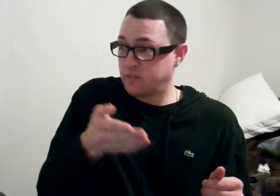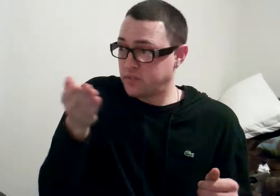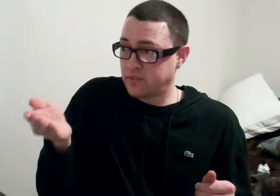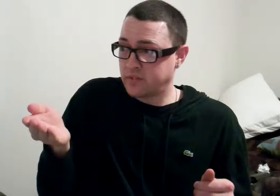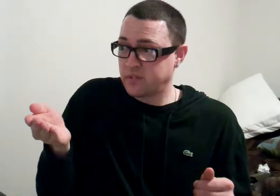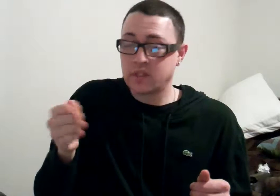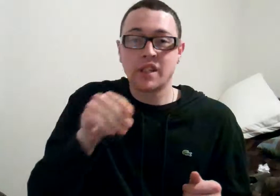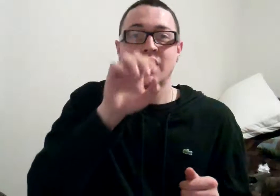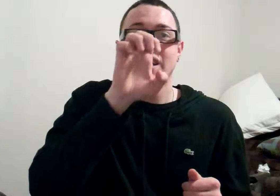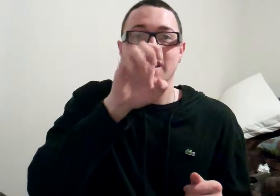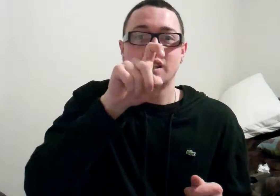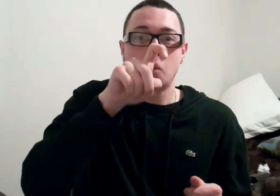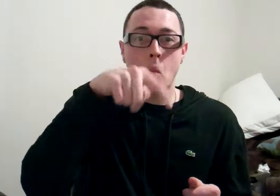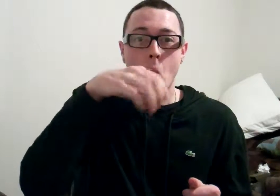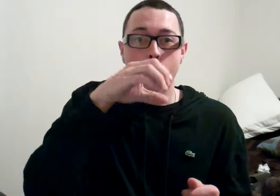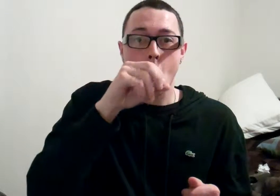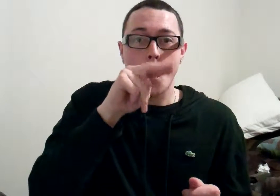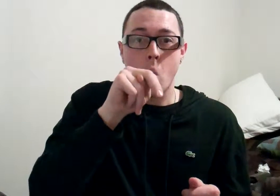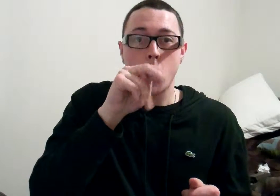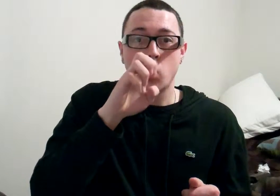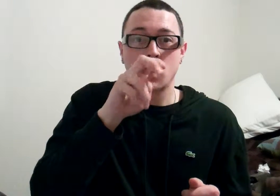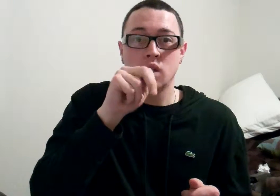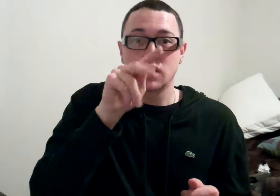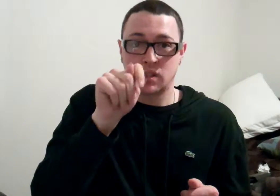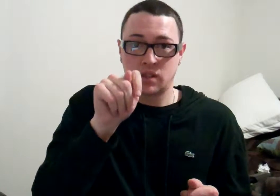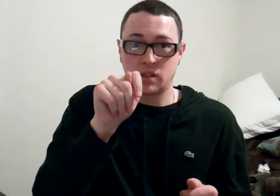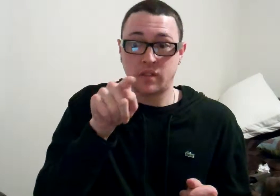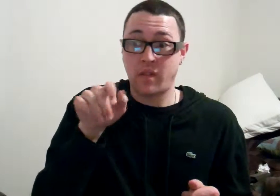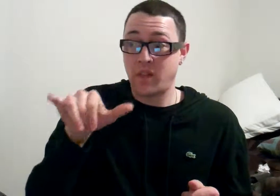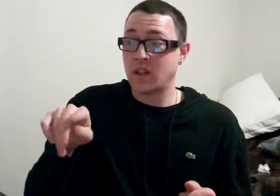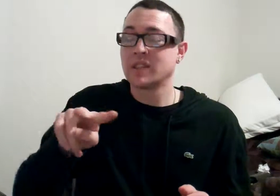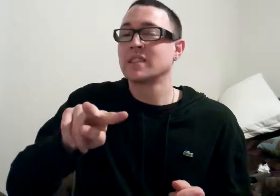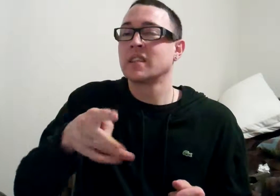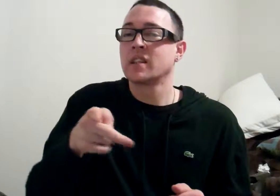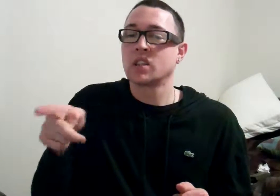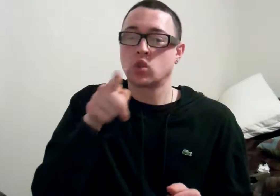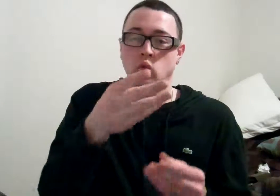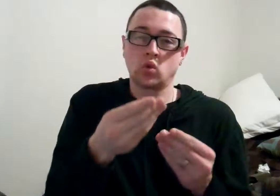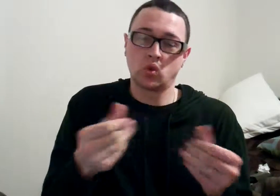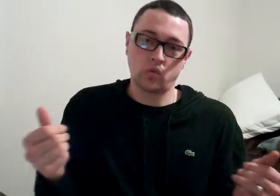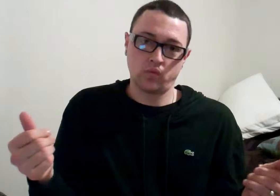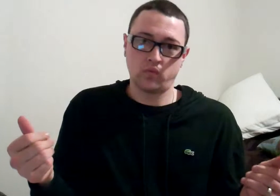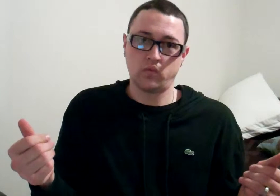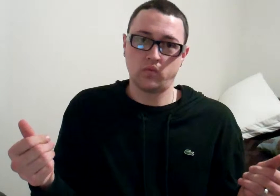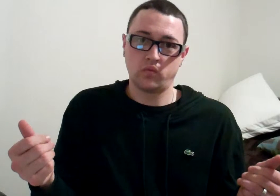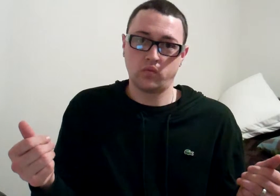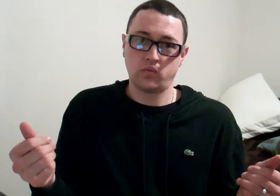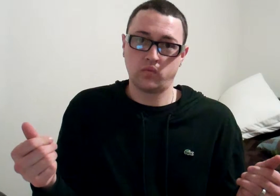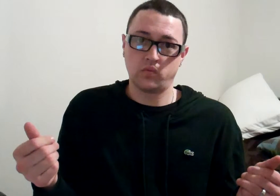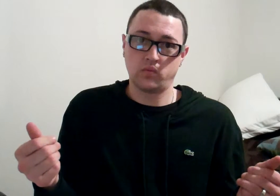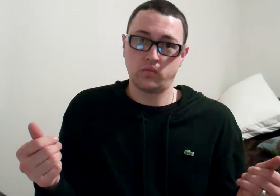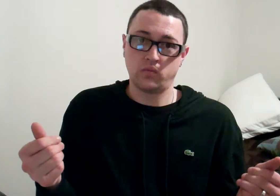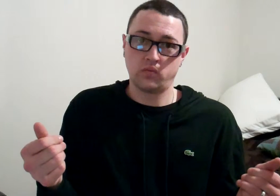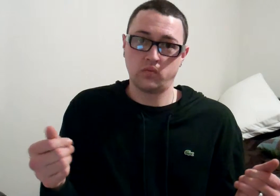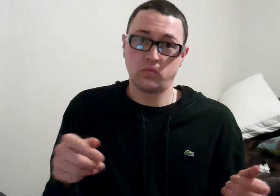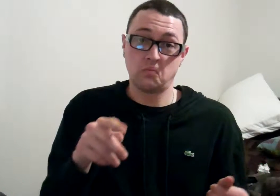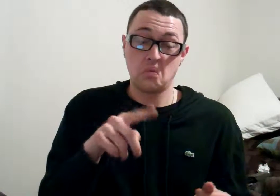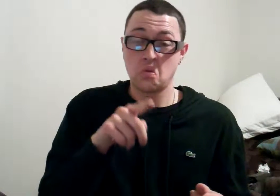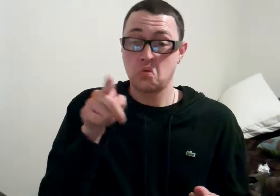So this will be the second thing for you to solve out. And then you're going to just rewrite this problem